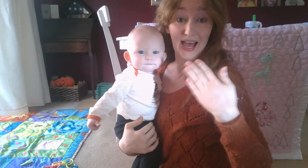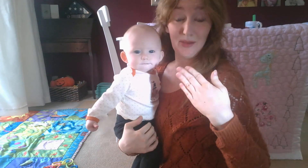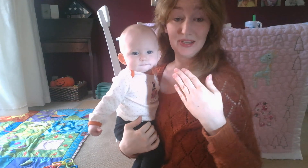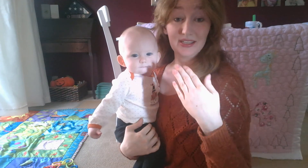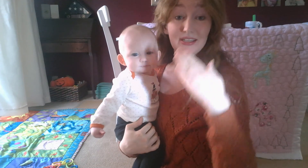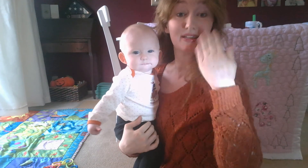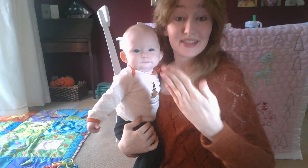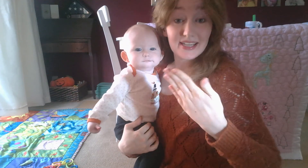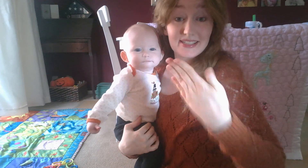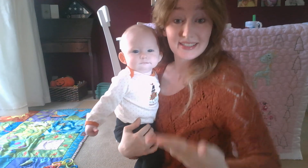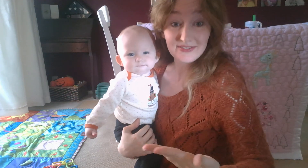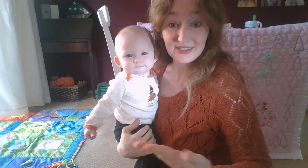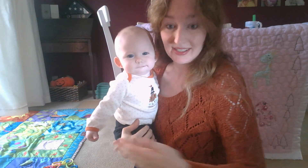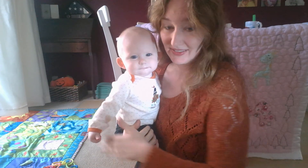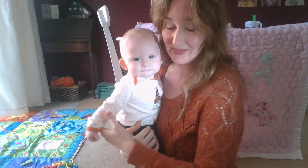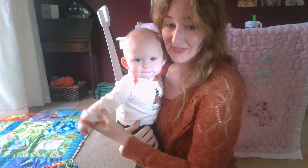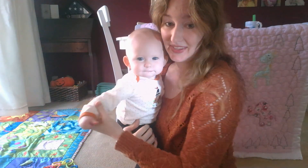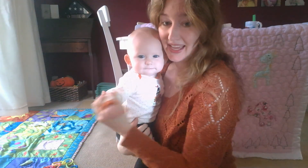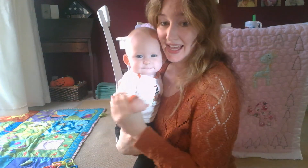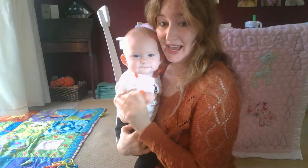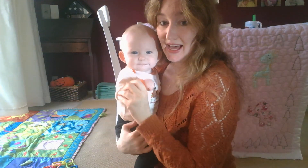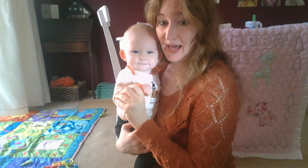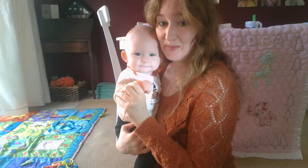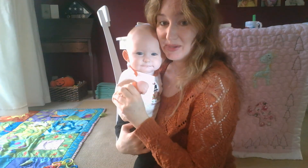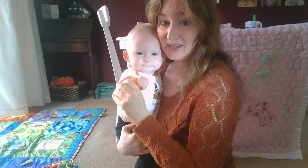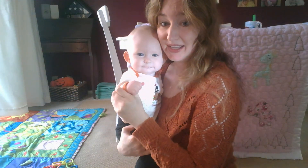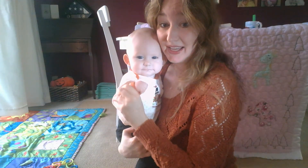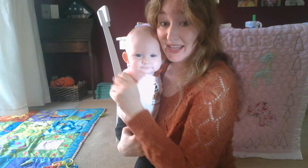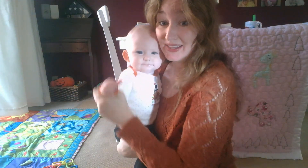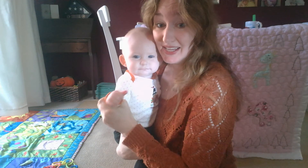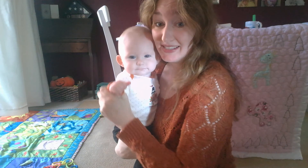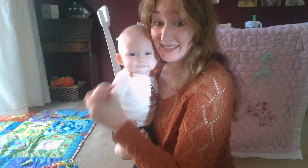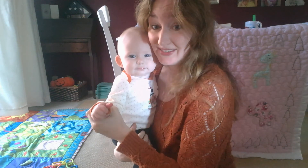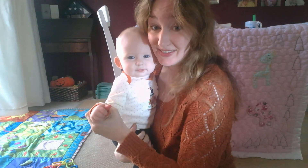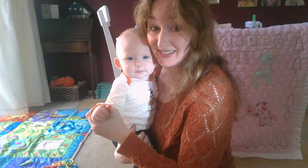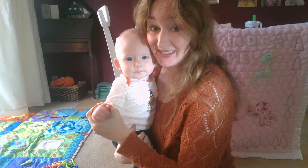happy Thanksgiving. Happy Thanksgiving.